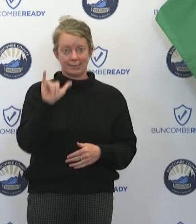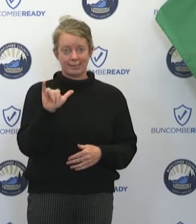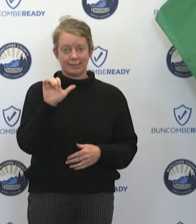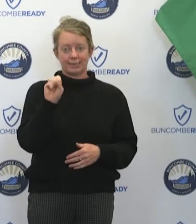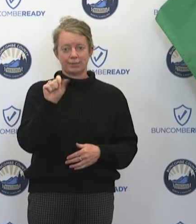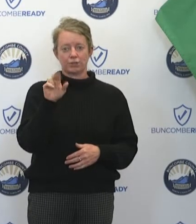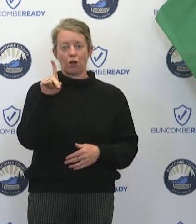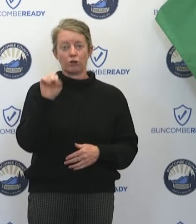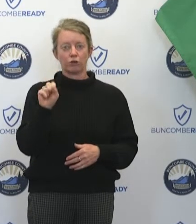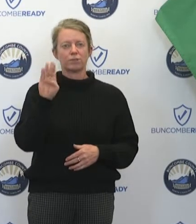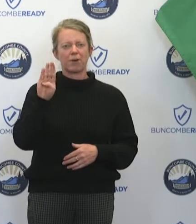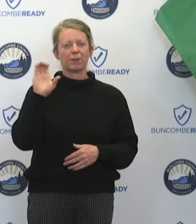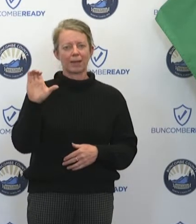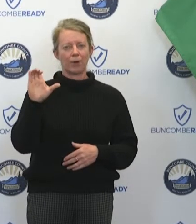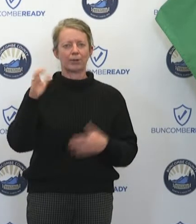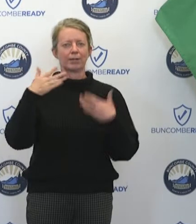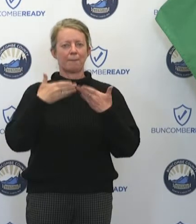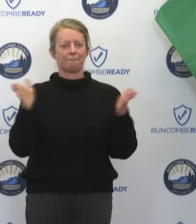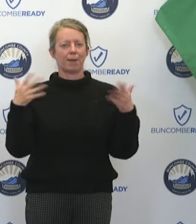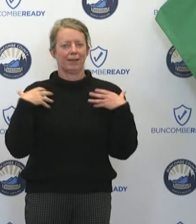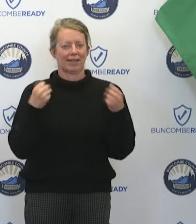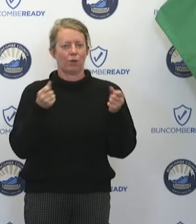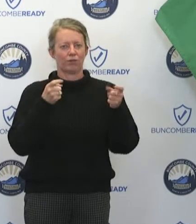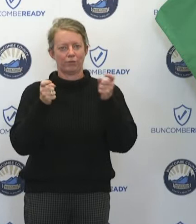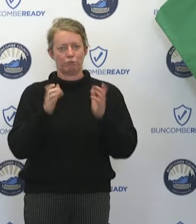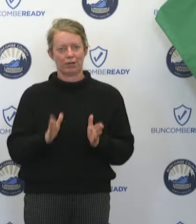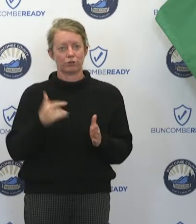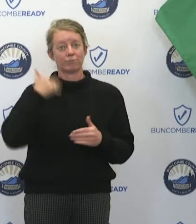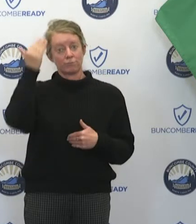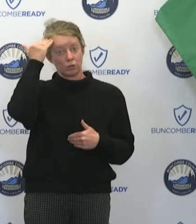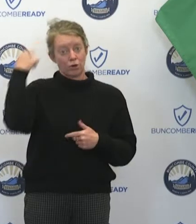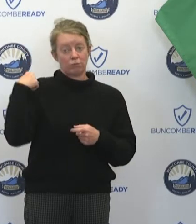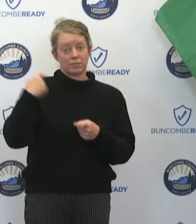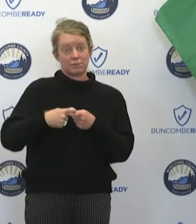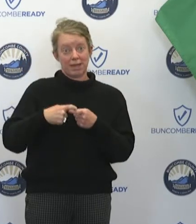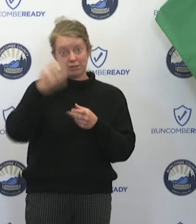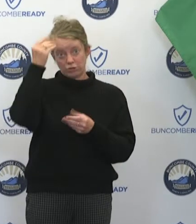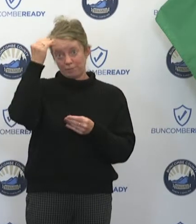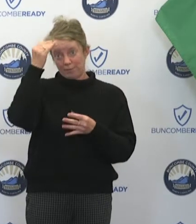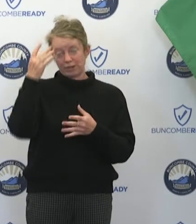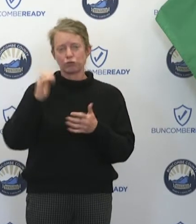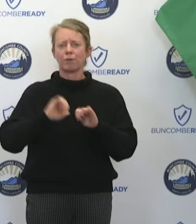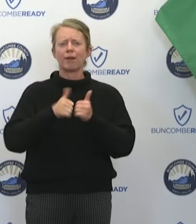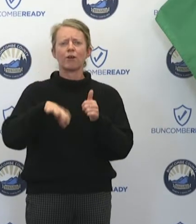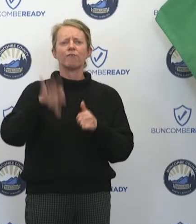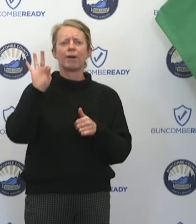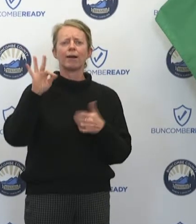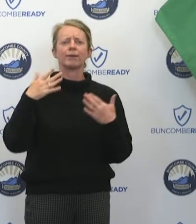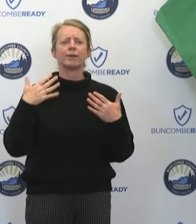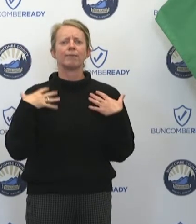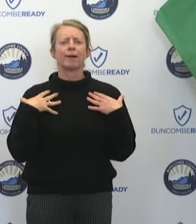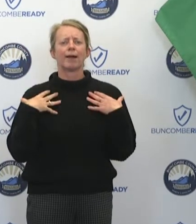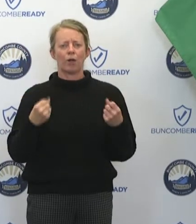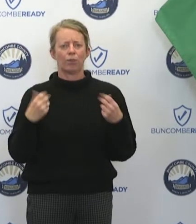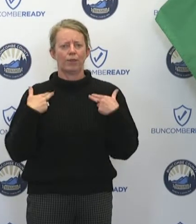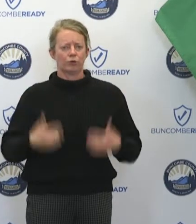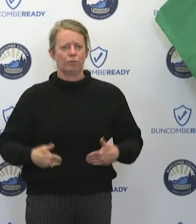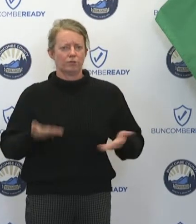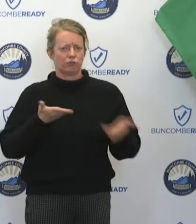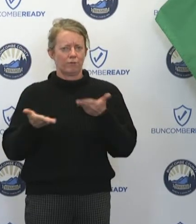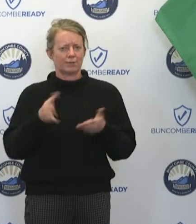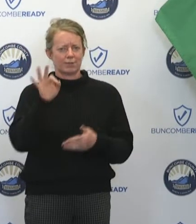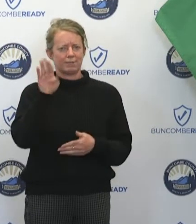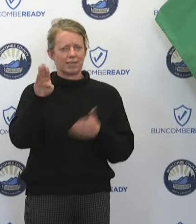Director. As you know, the Spanish version of this update can be found on our Health and Human Services Facebook page